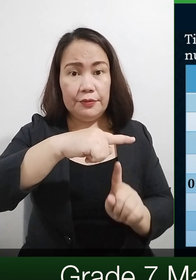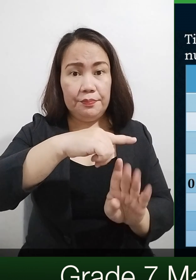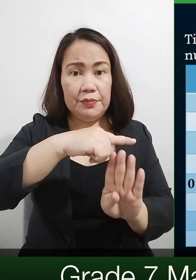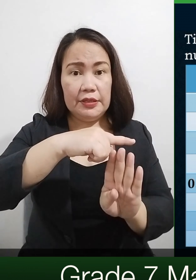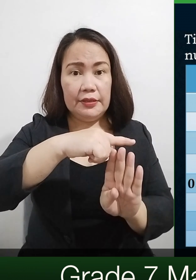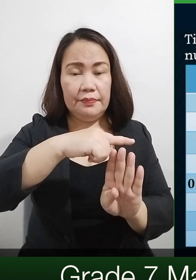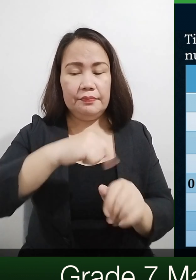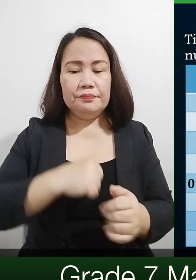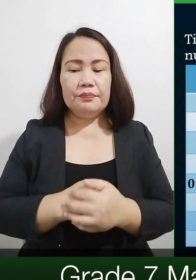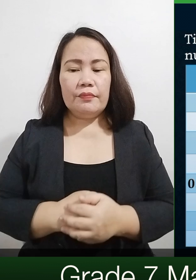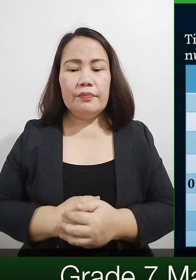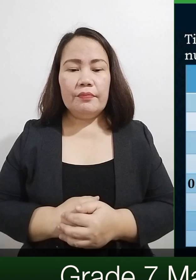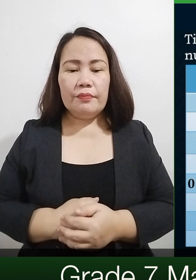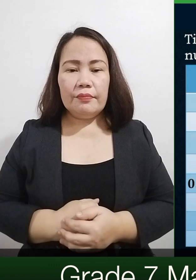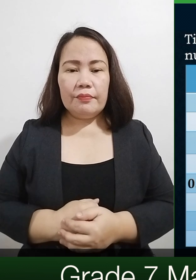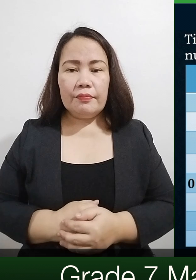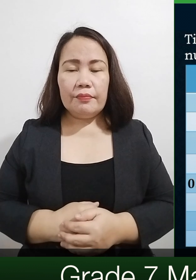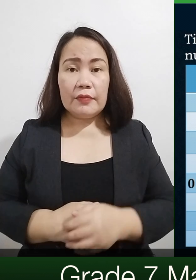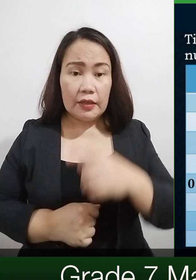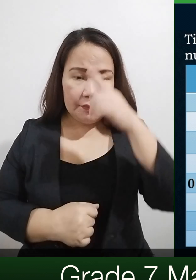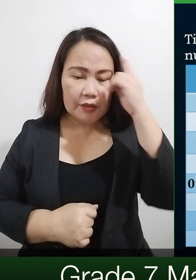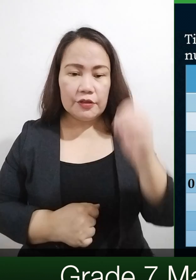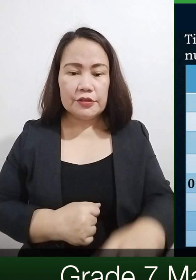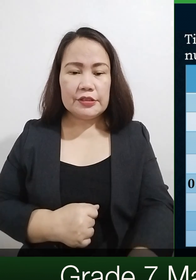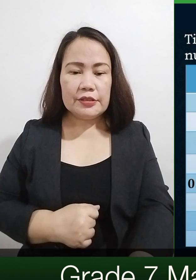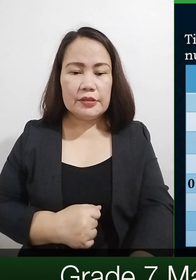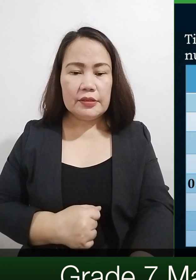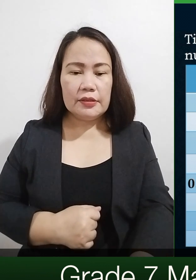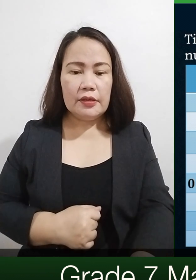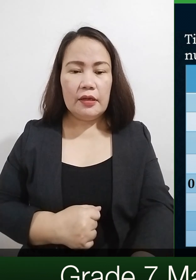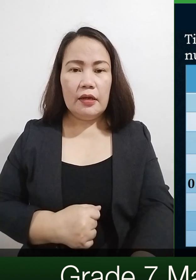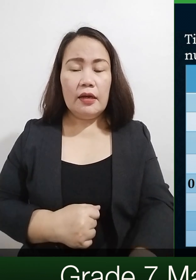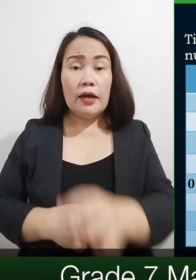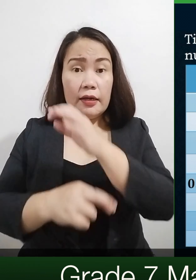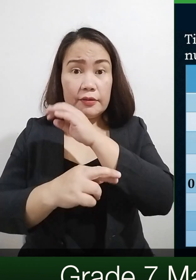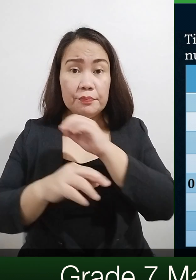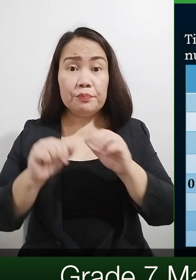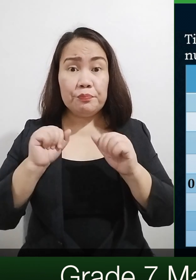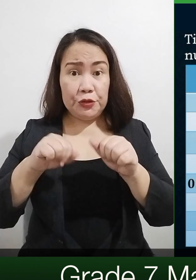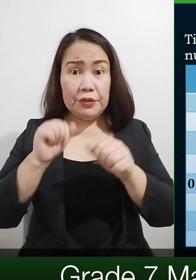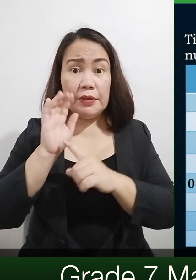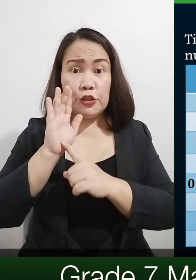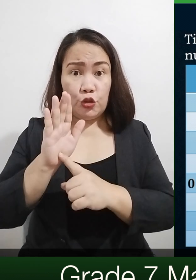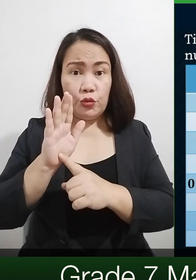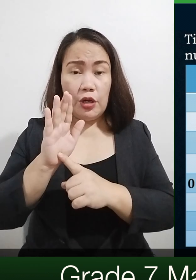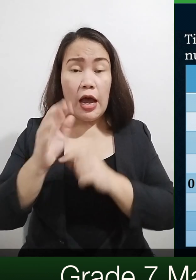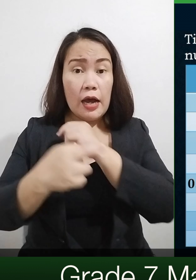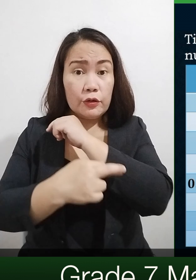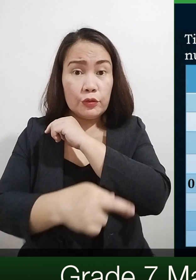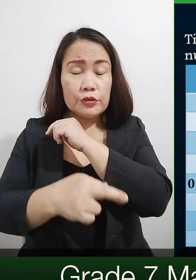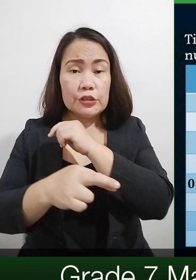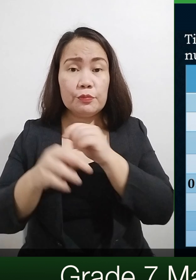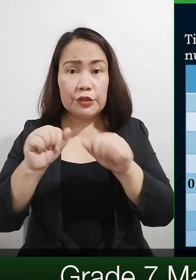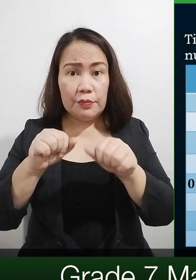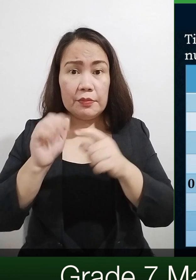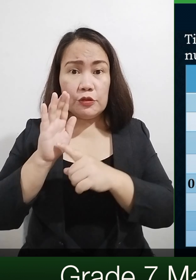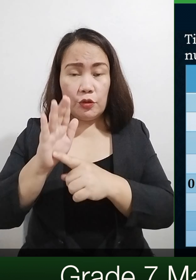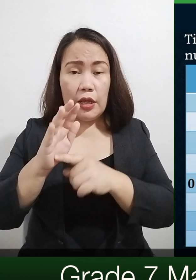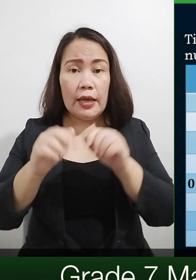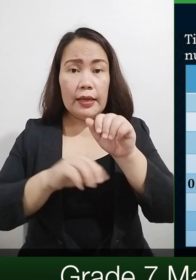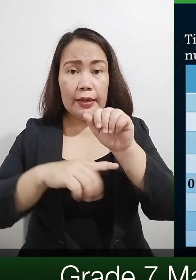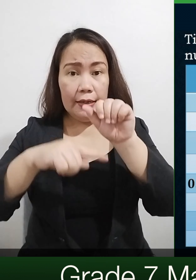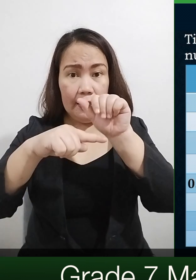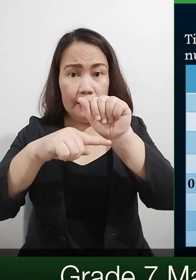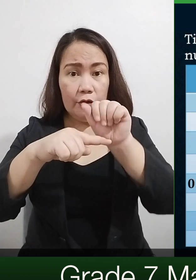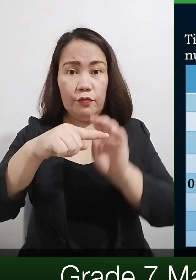9 is a rational number because its root can be expressed in A over B. And the